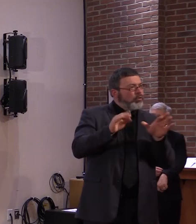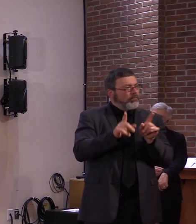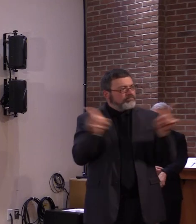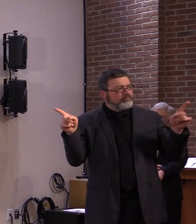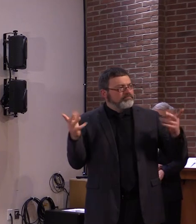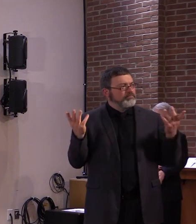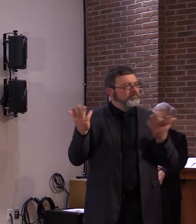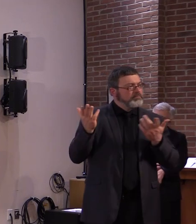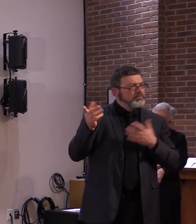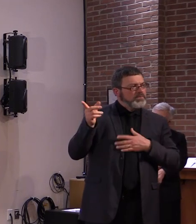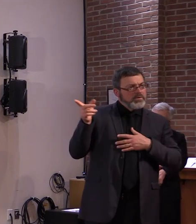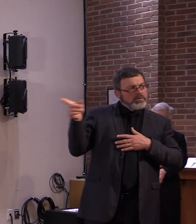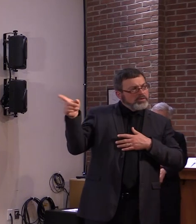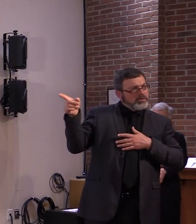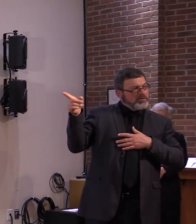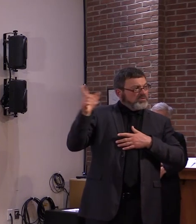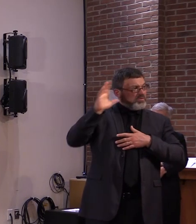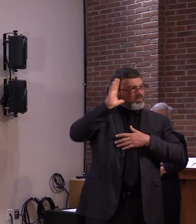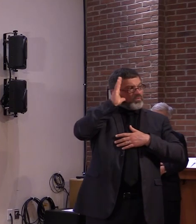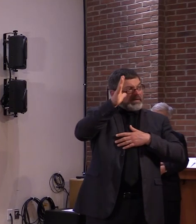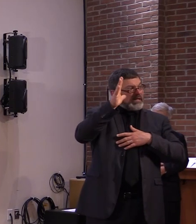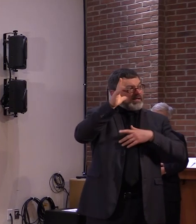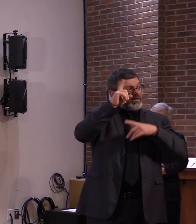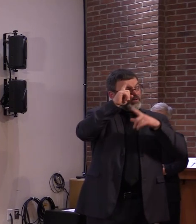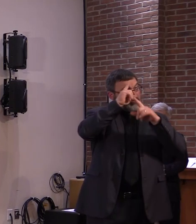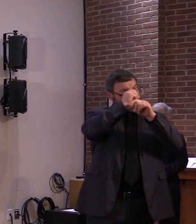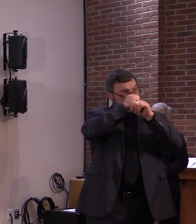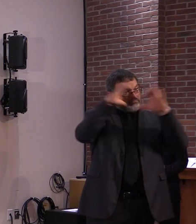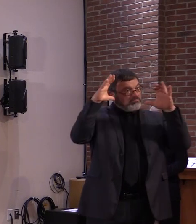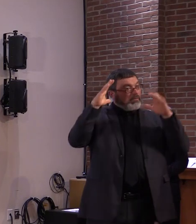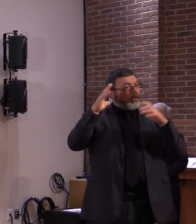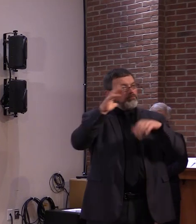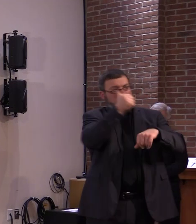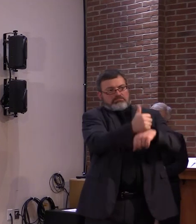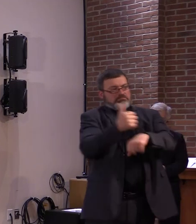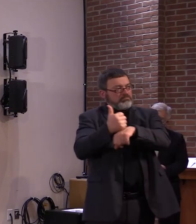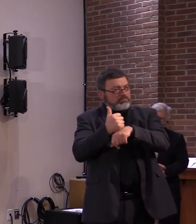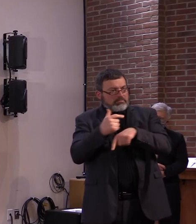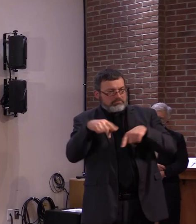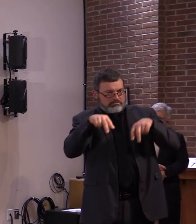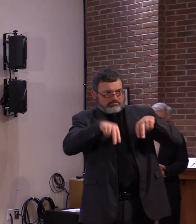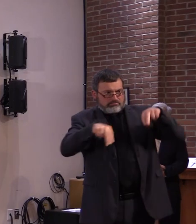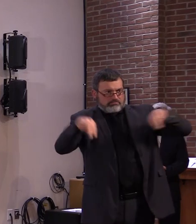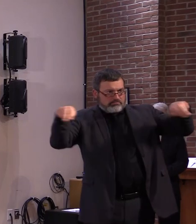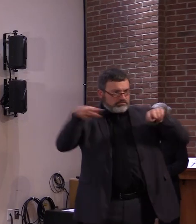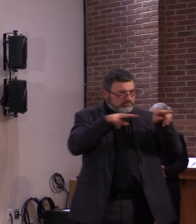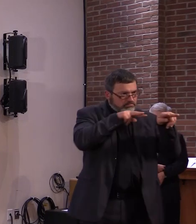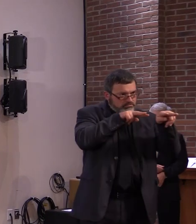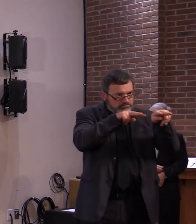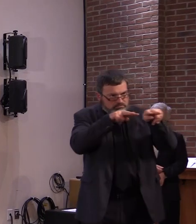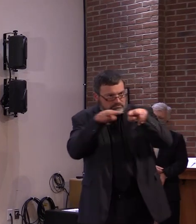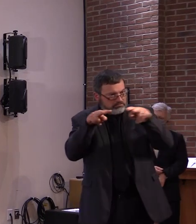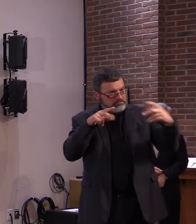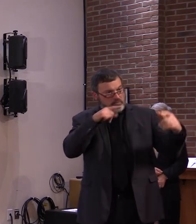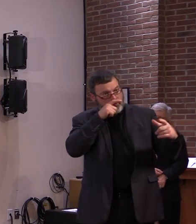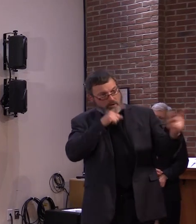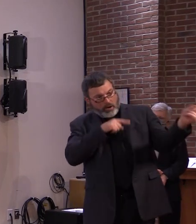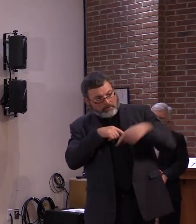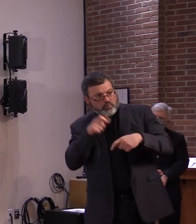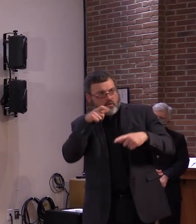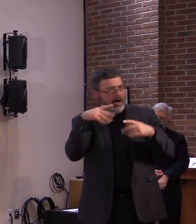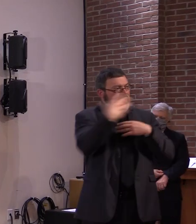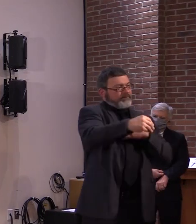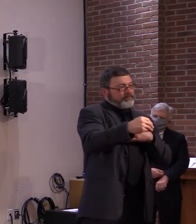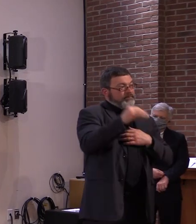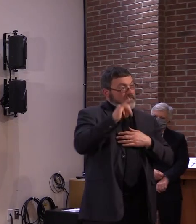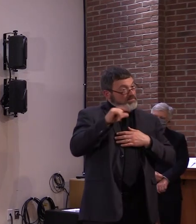whether in-person surveillance is something that you would reconsider. And I guess that also, if there's an